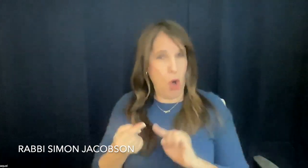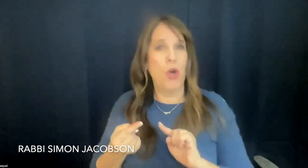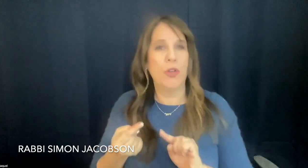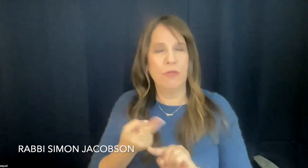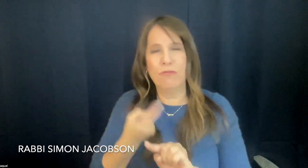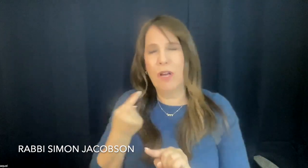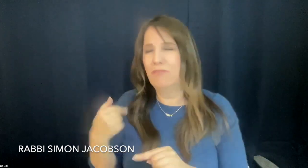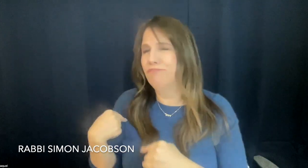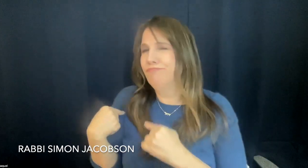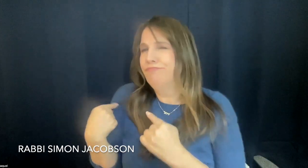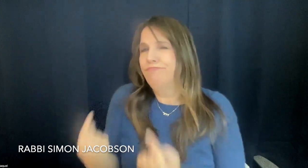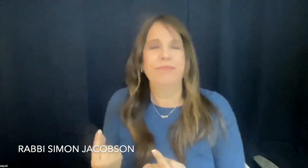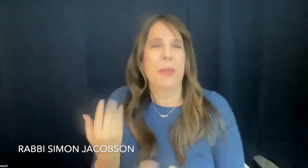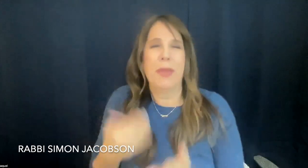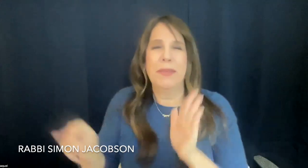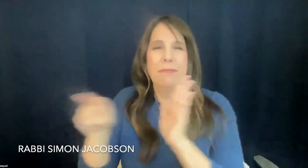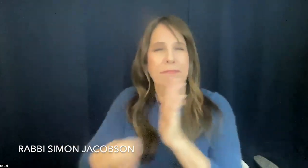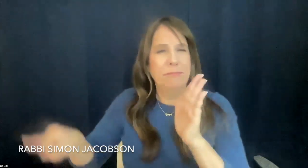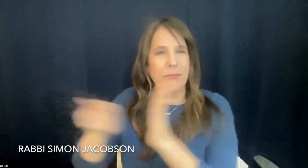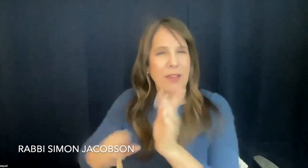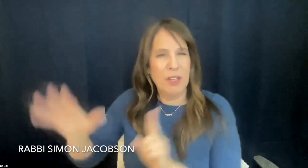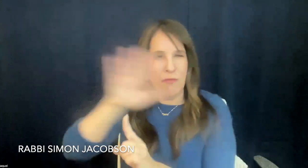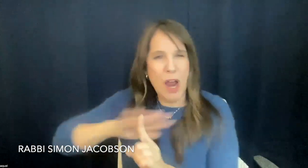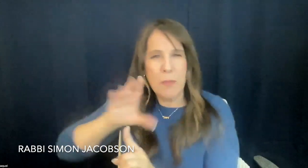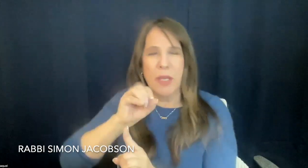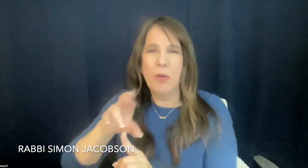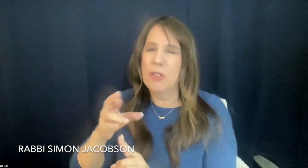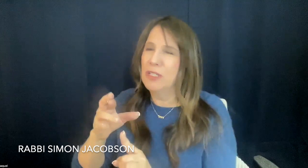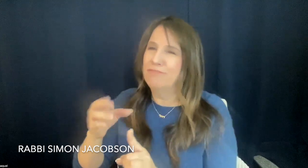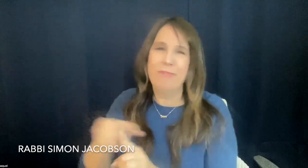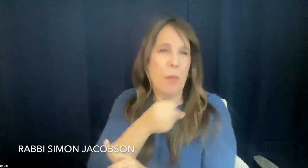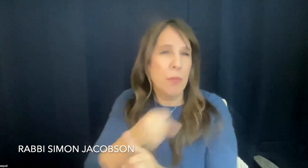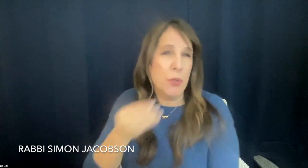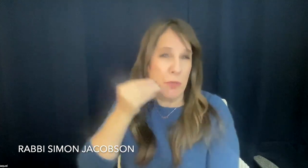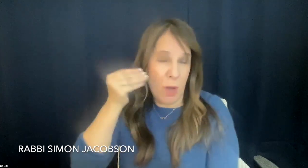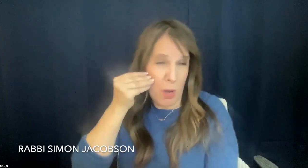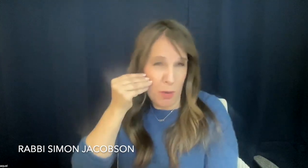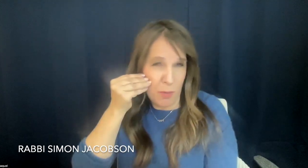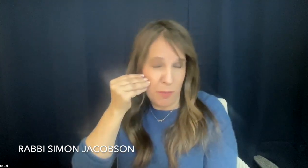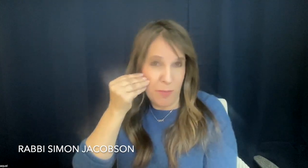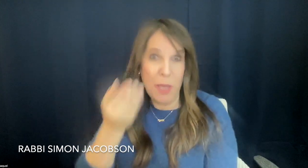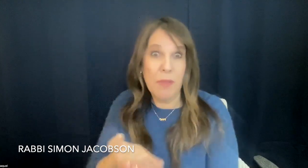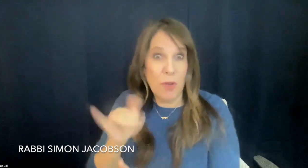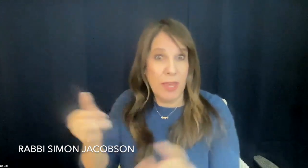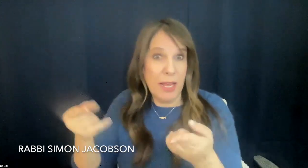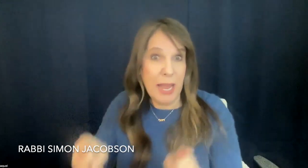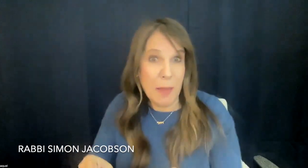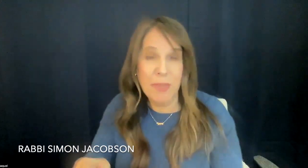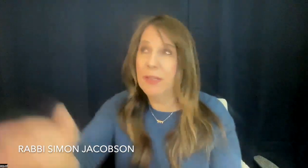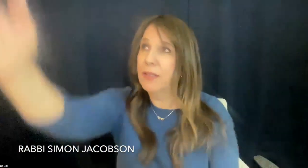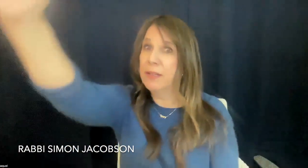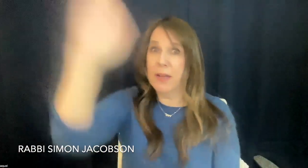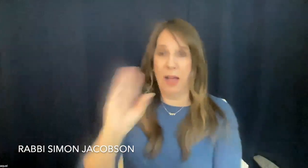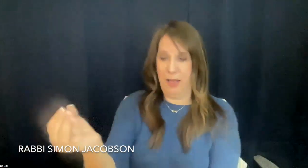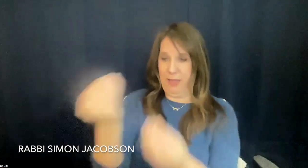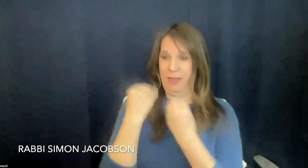and abusive homes and all the negative stuff that can affect us, we have a soul that precedes it all. We say